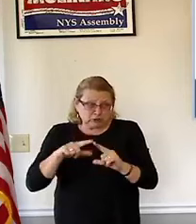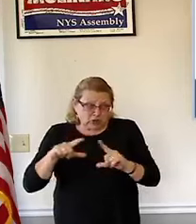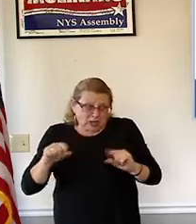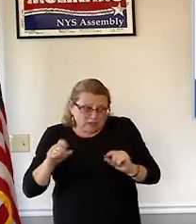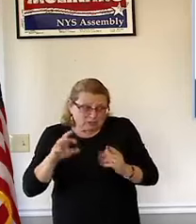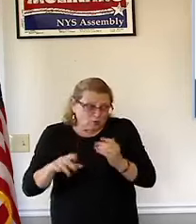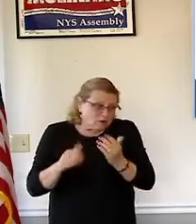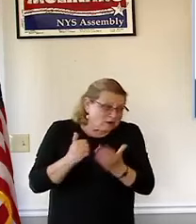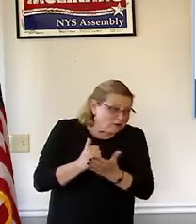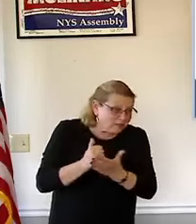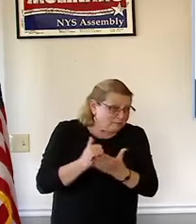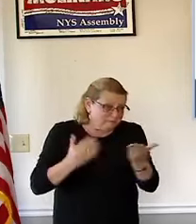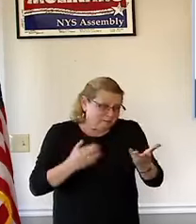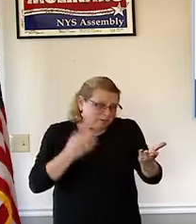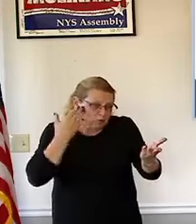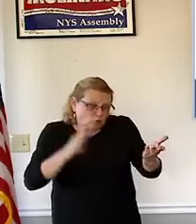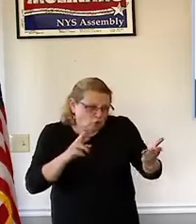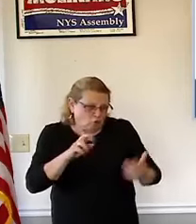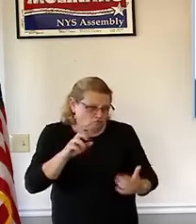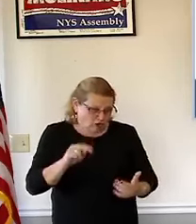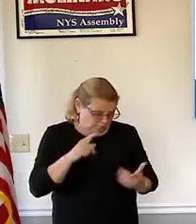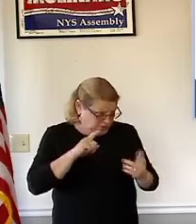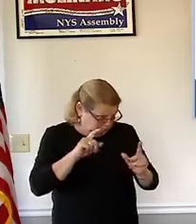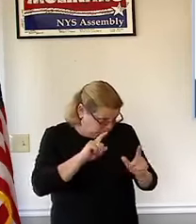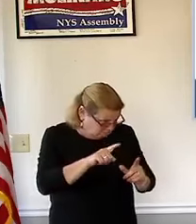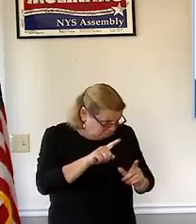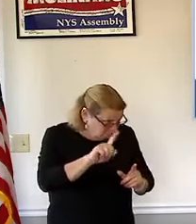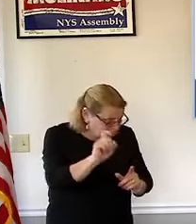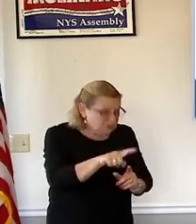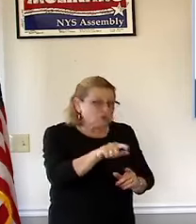assistance? You may not, so I don't want to ask you to do that if you don't.